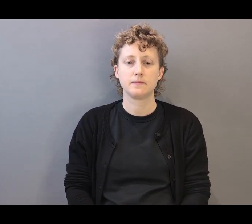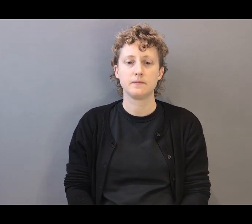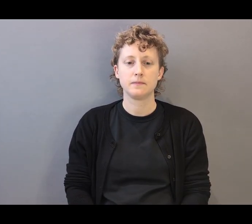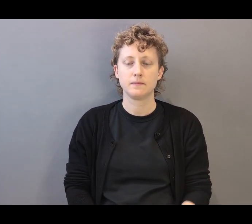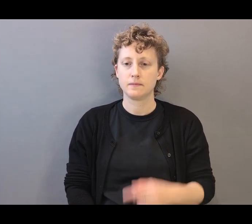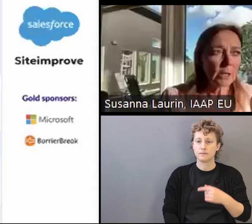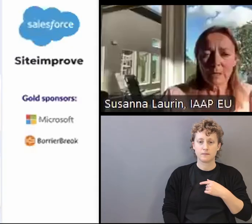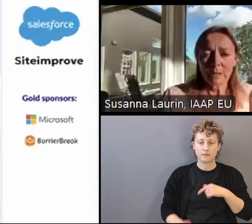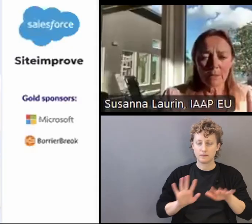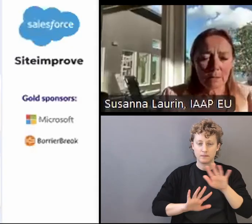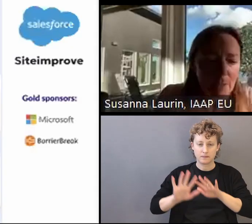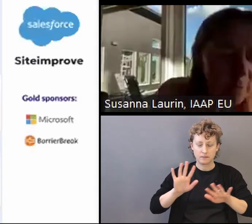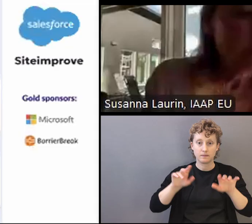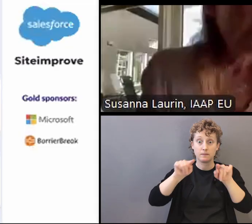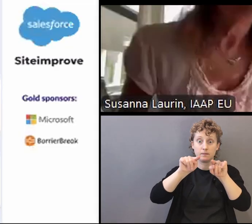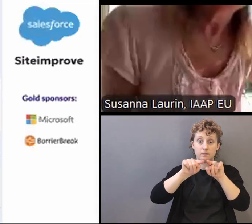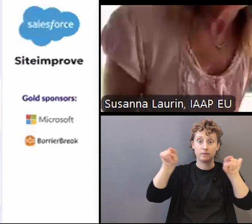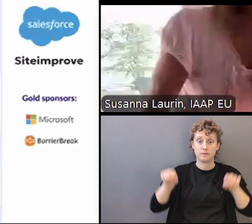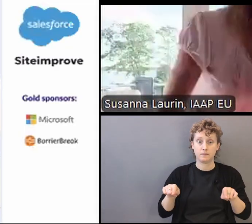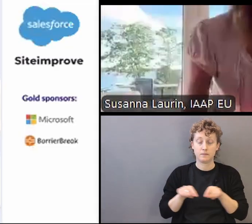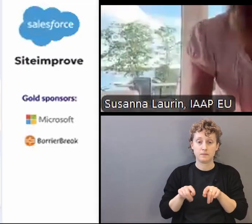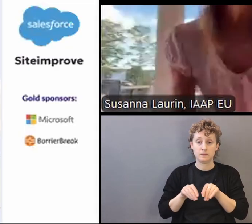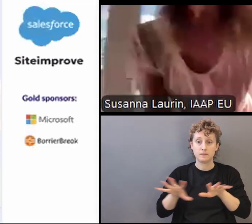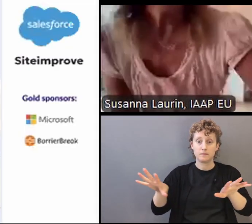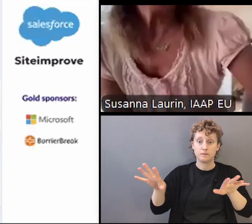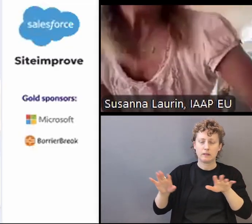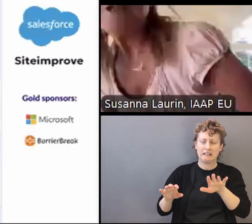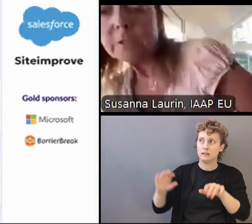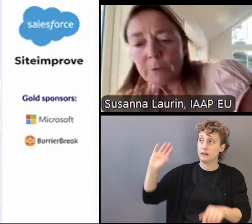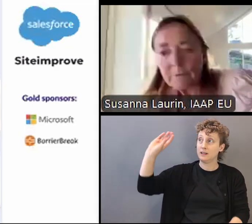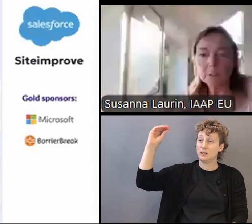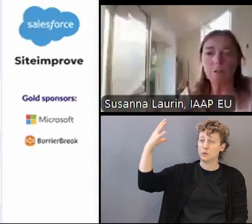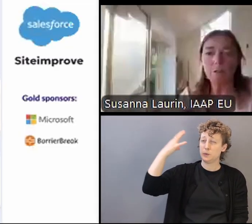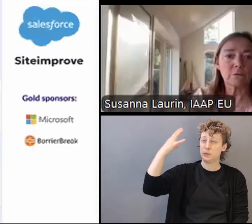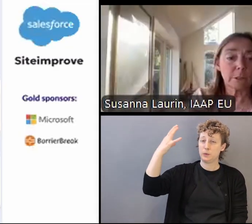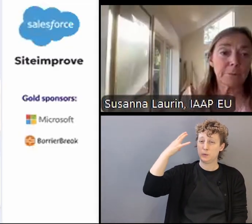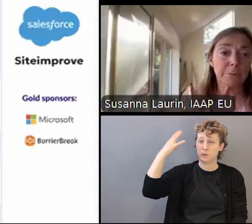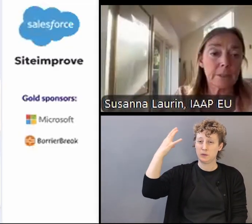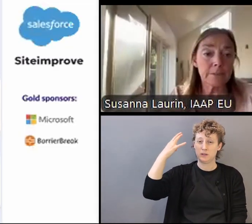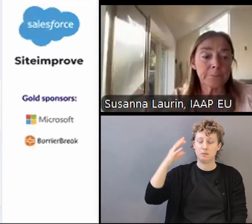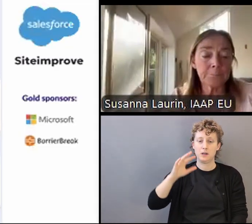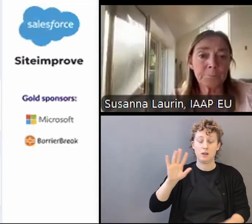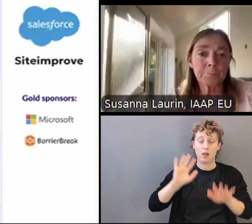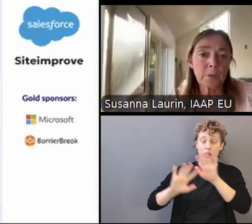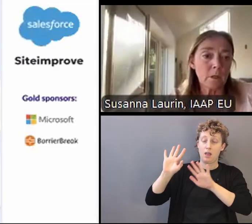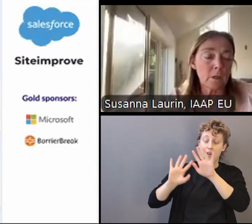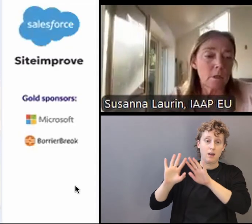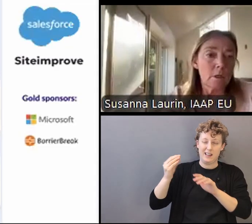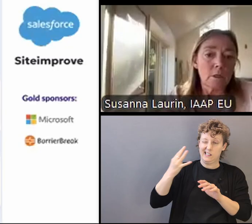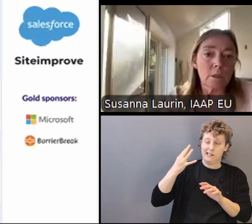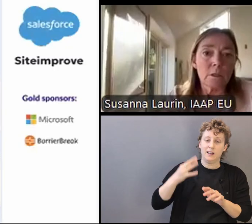I will try to share again. And there is a lot of sunshine here, which is very nice, but very hard for me.